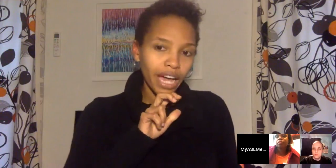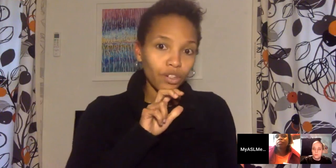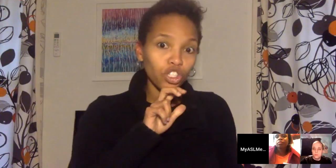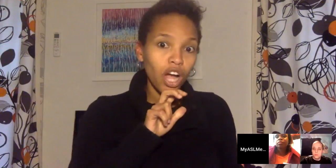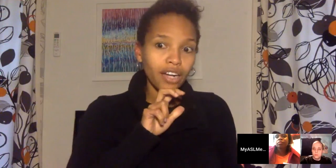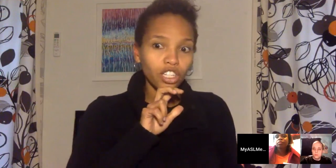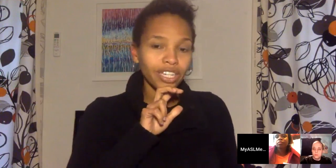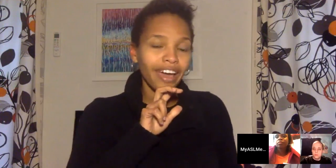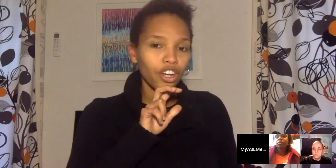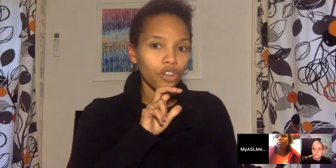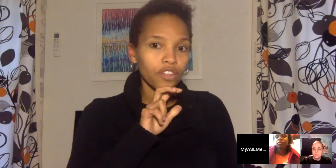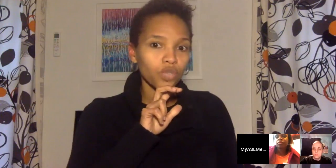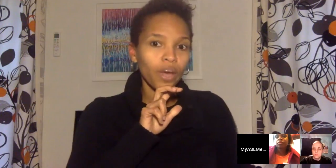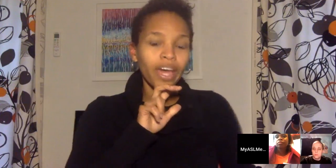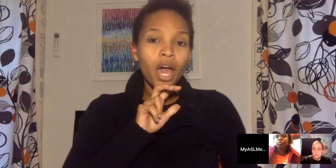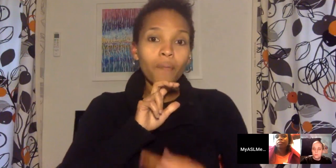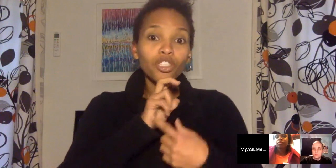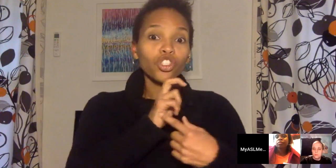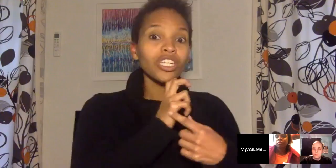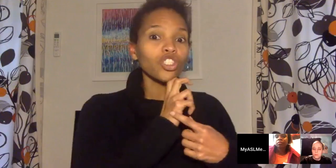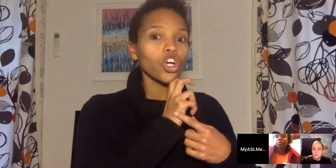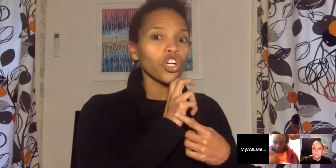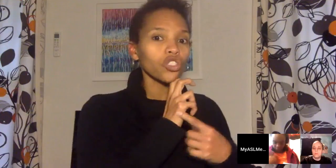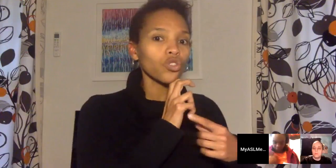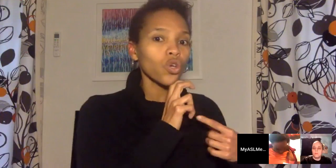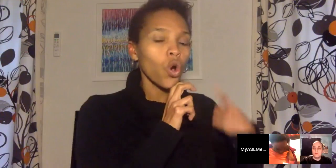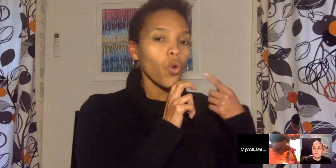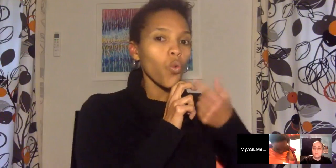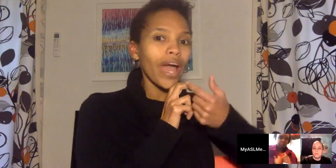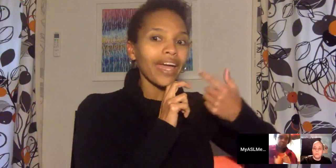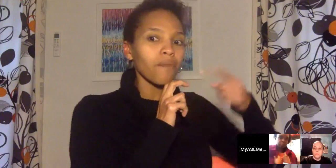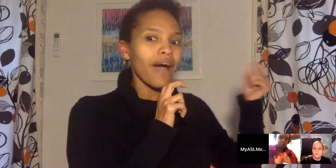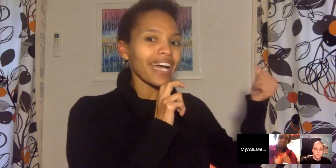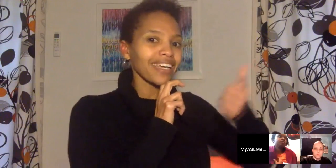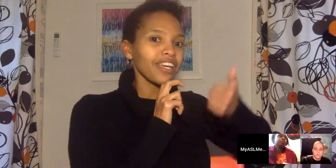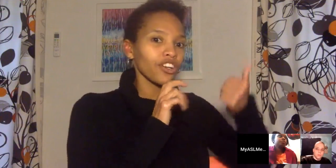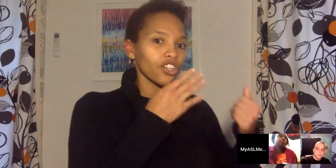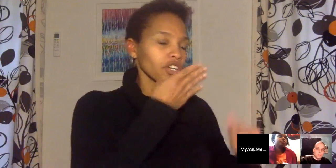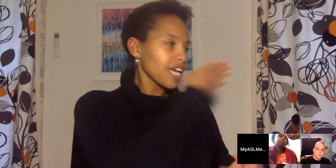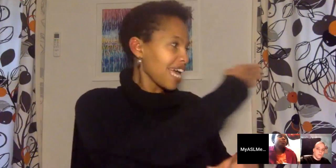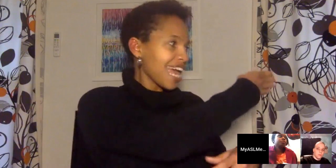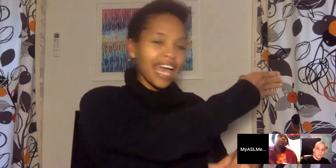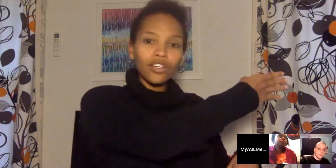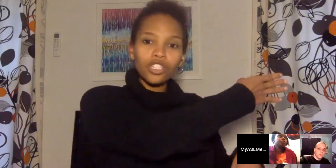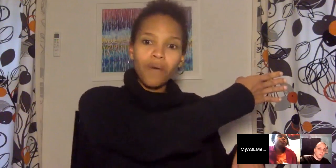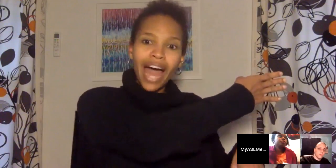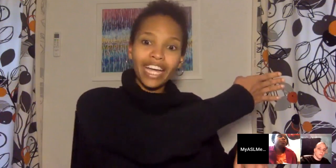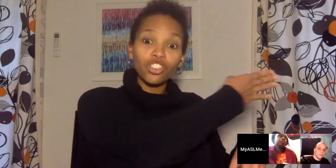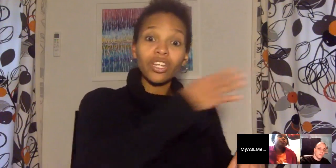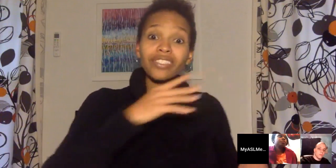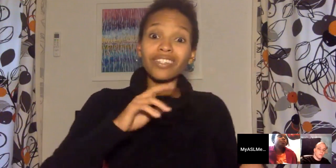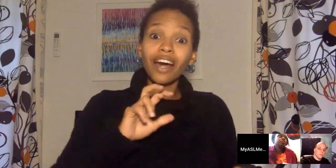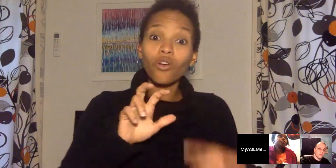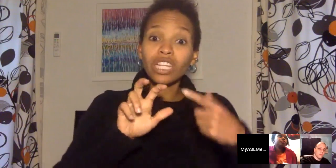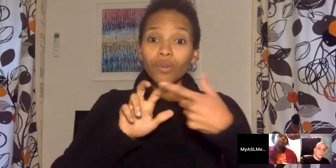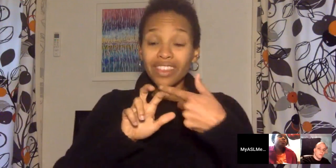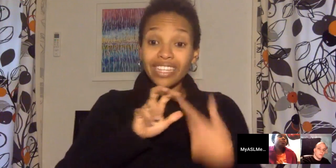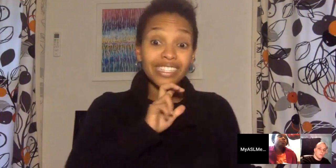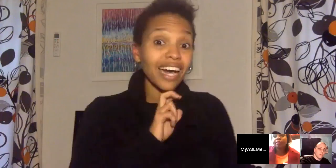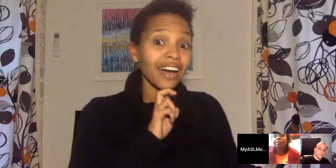was shocked looking at her this way. But she turns way back here and angles back. And she does it not only with this